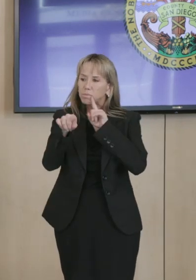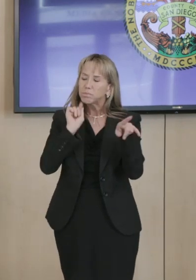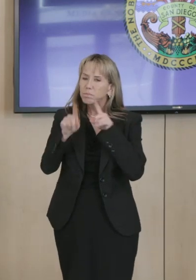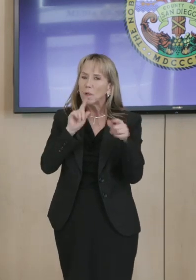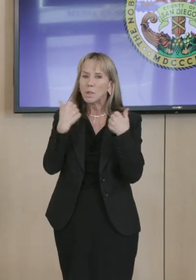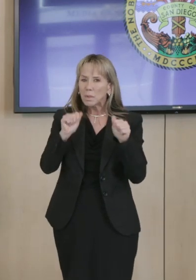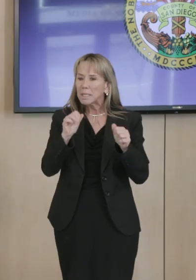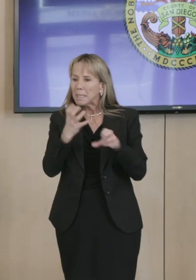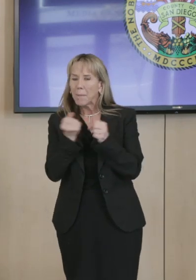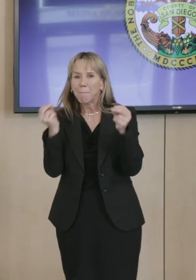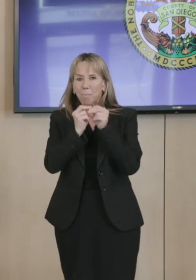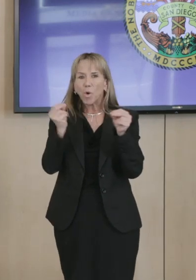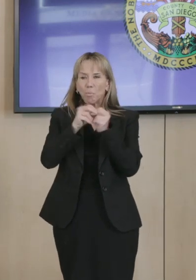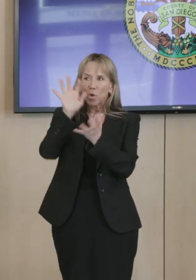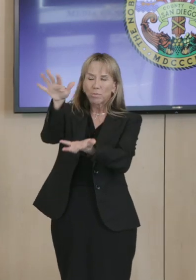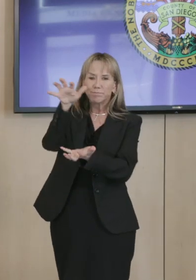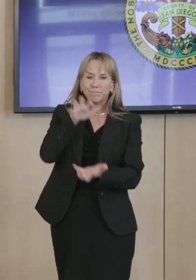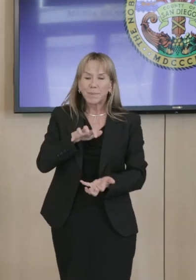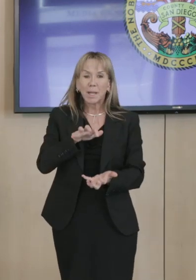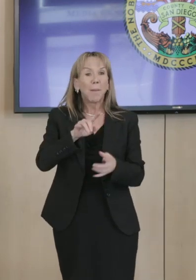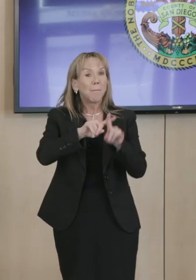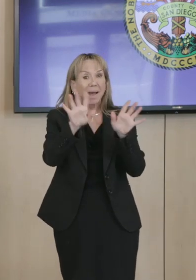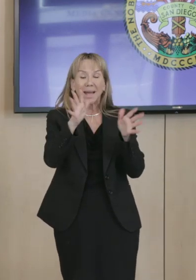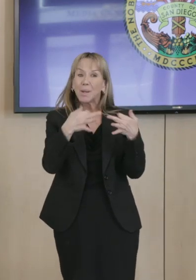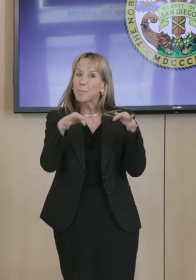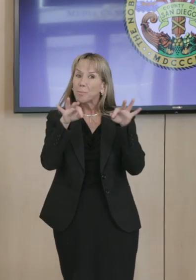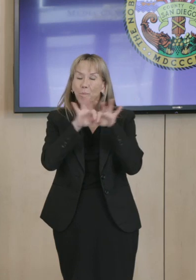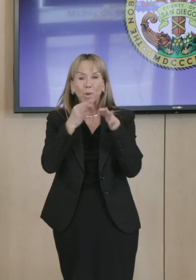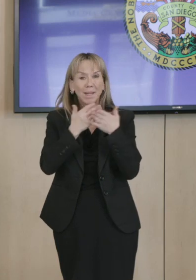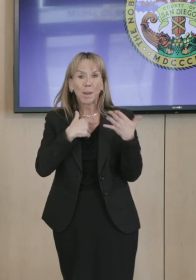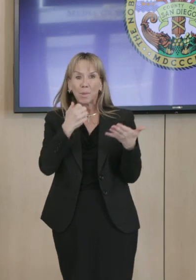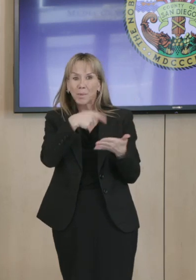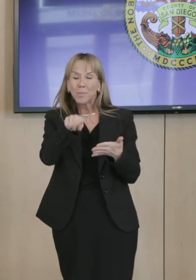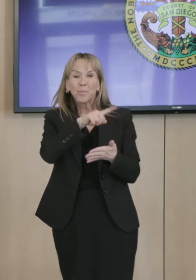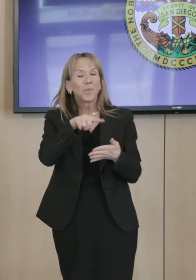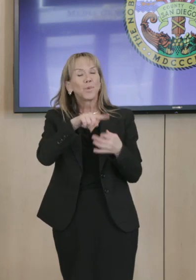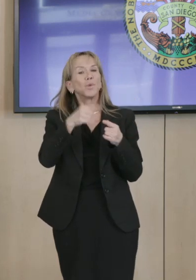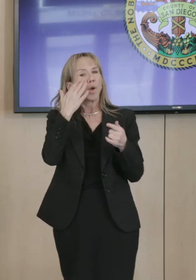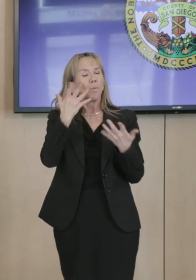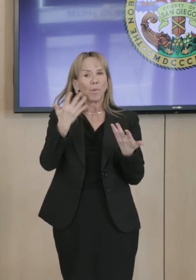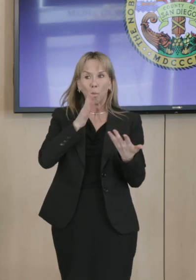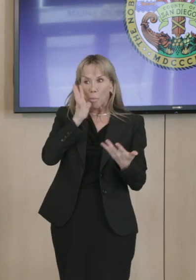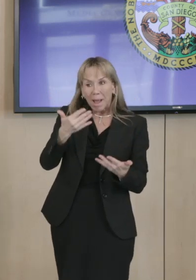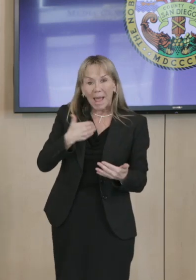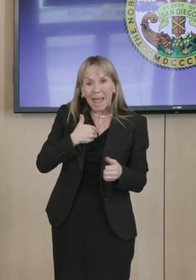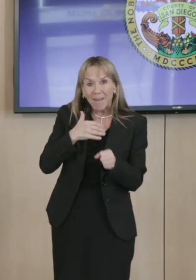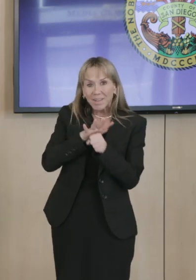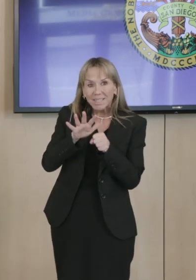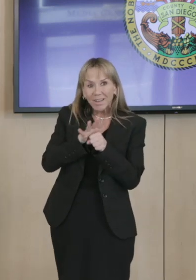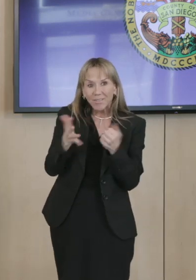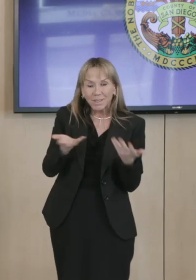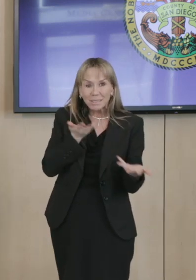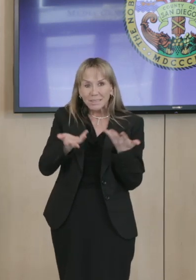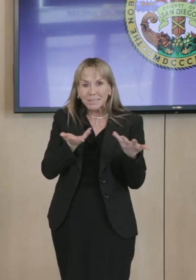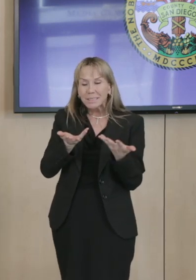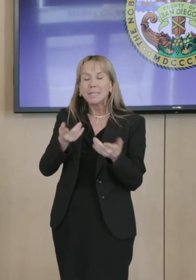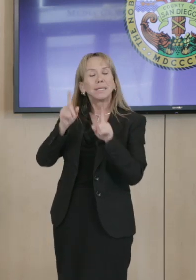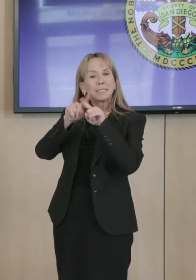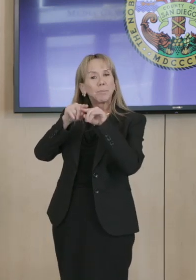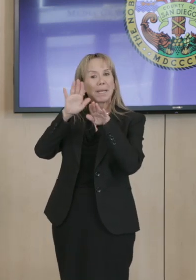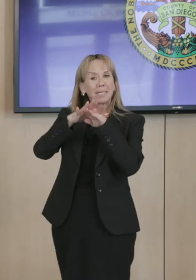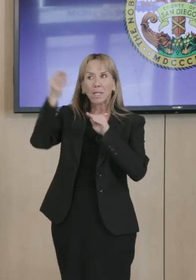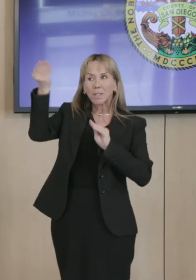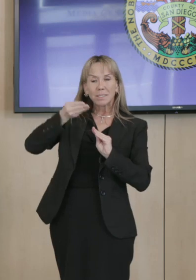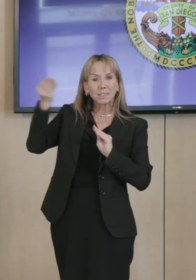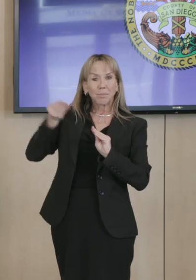County. But a key point for everyone to take away is, will we have enough is partially dependent upon the supply chain and the numbers that we're able